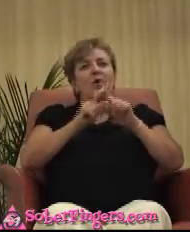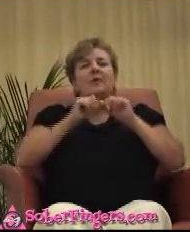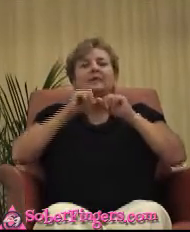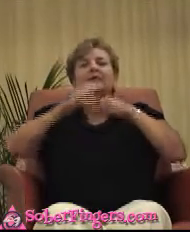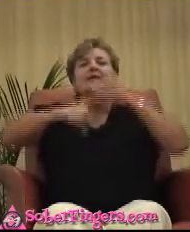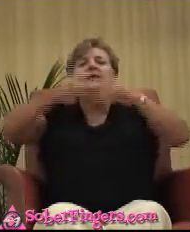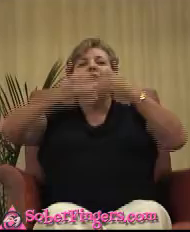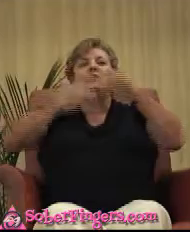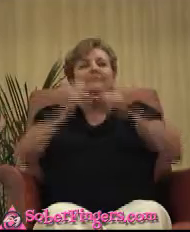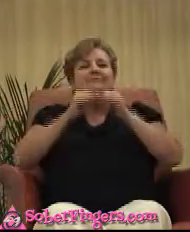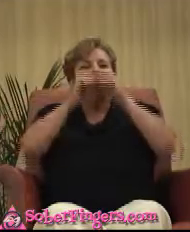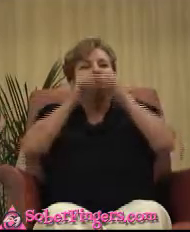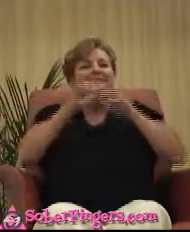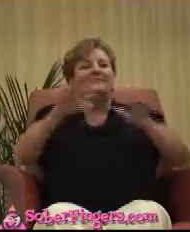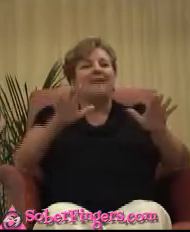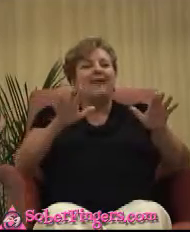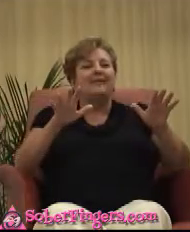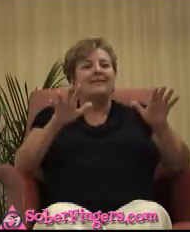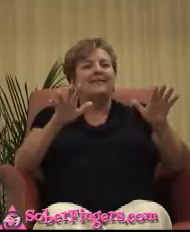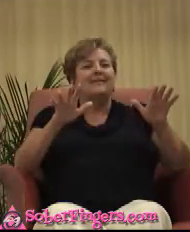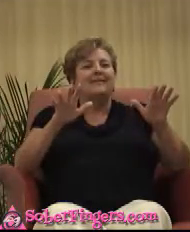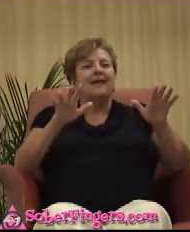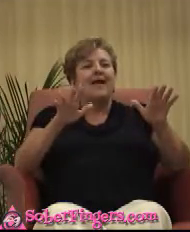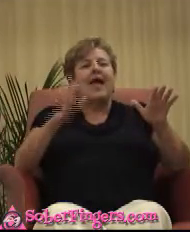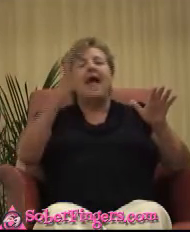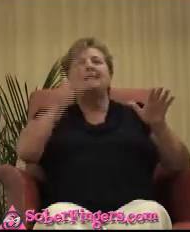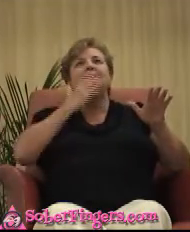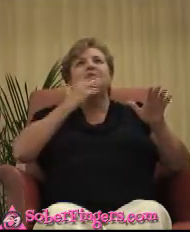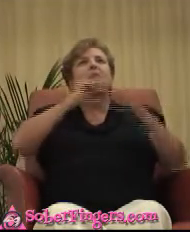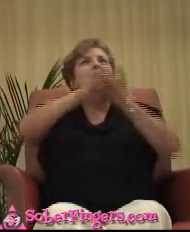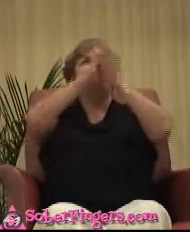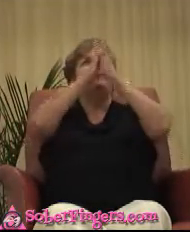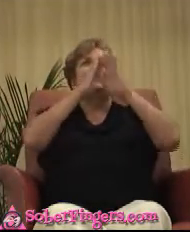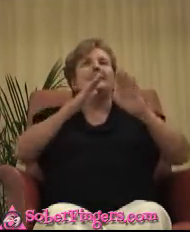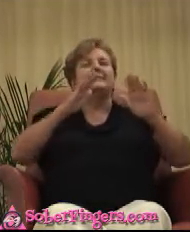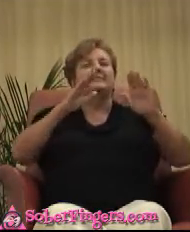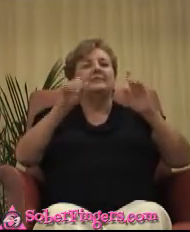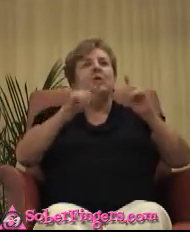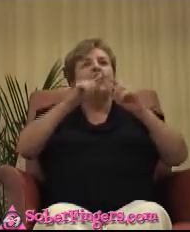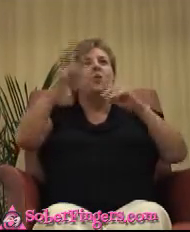sweet peace when every day is done. Thank you so much for having me.